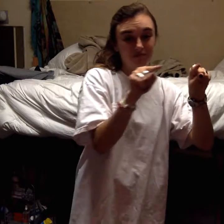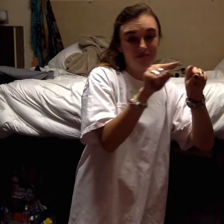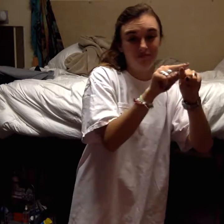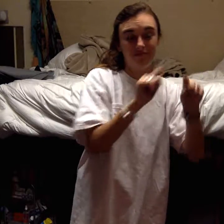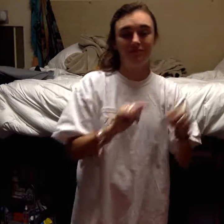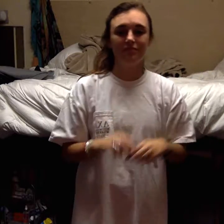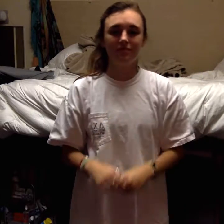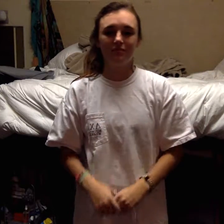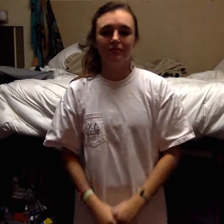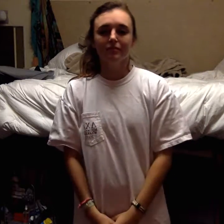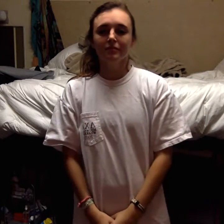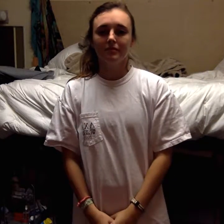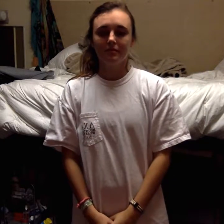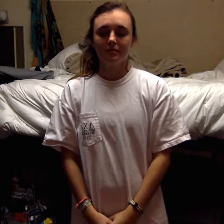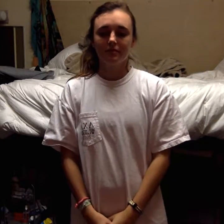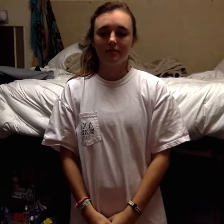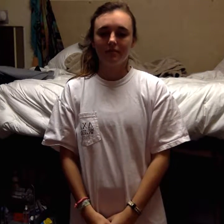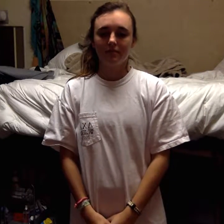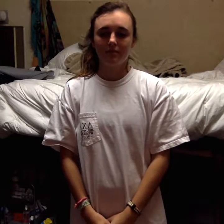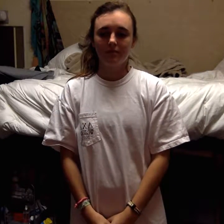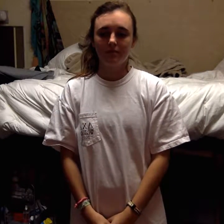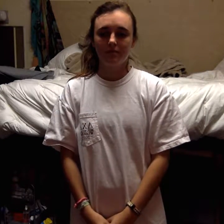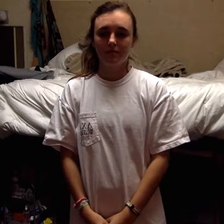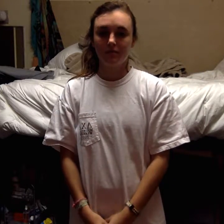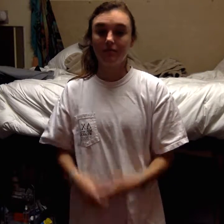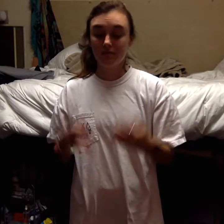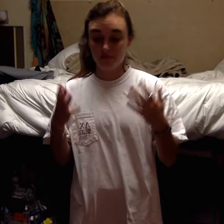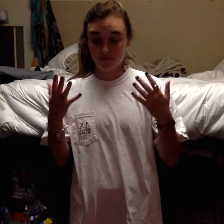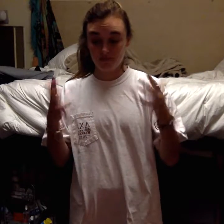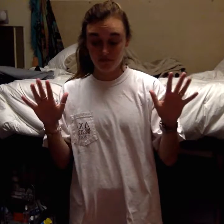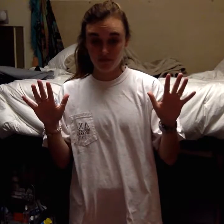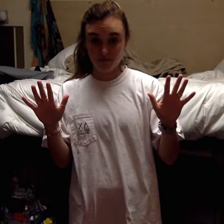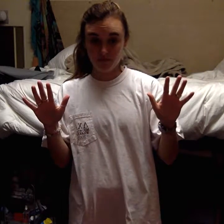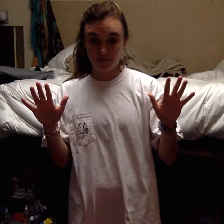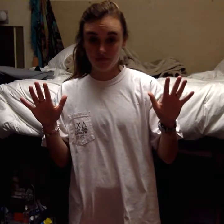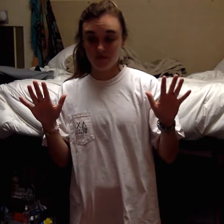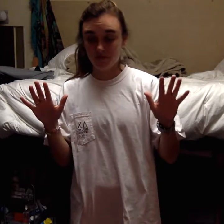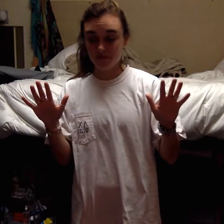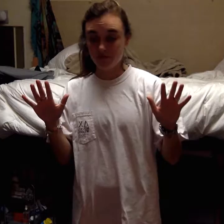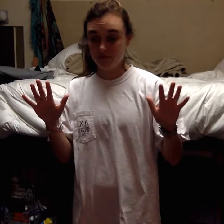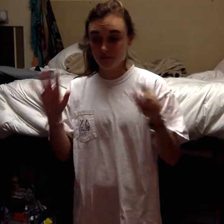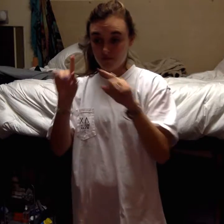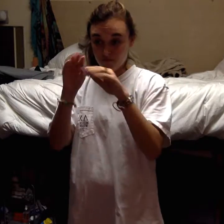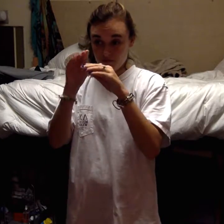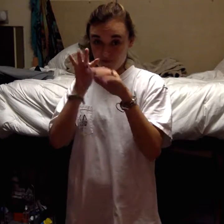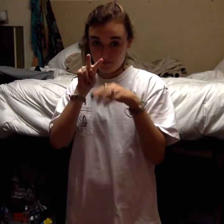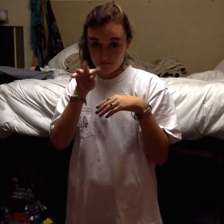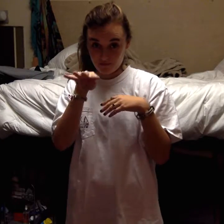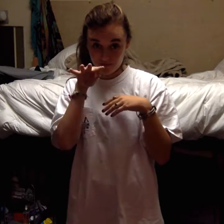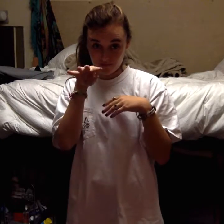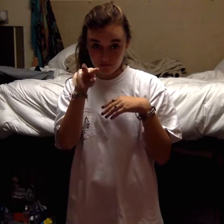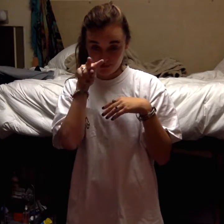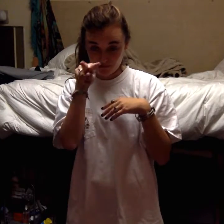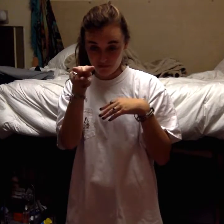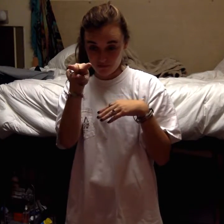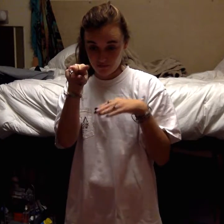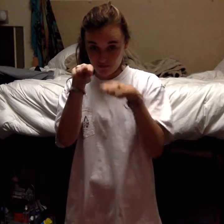And when you finish with that one, you can go ahead and do eye level. So how many lines are you going to draw? 2. Go right